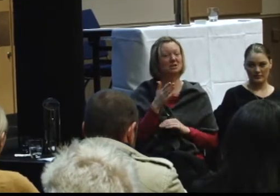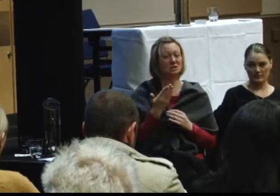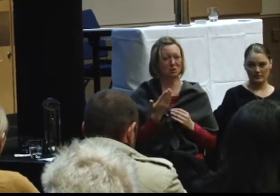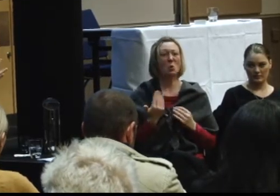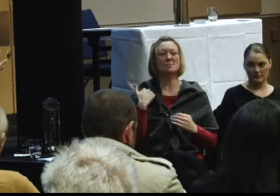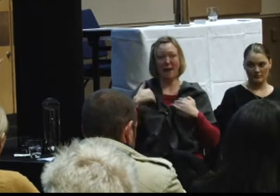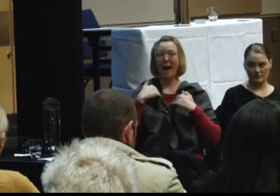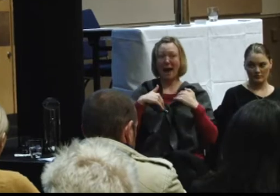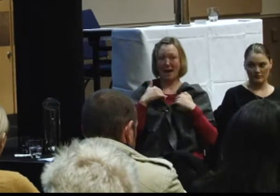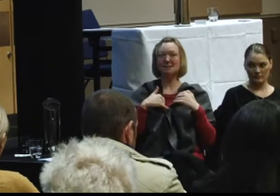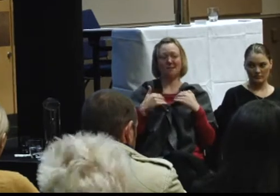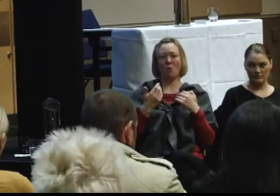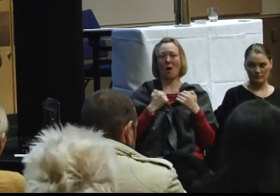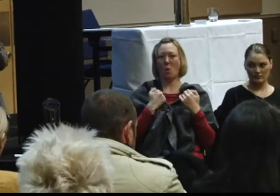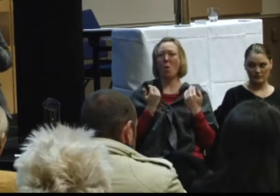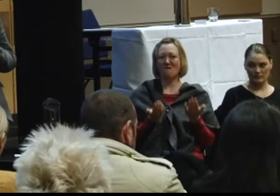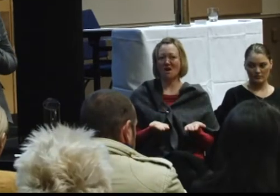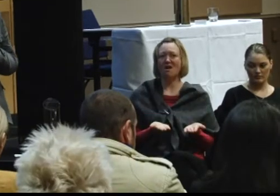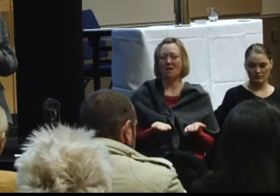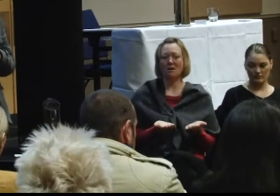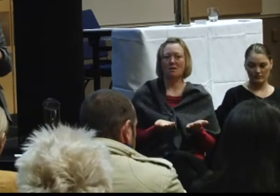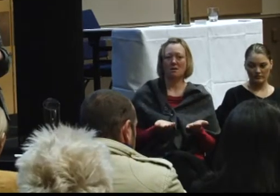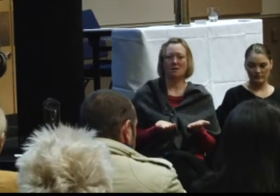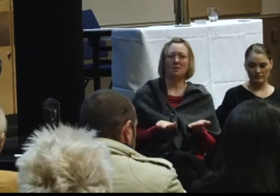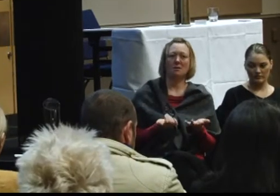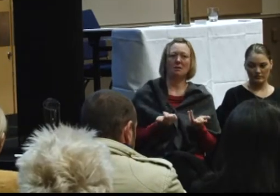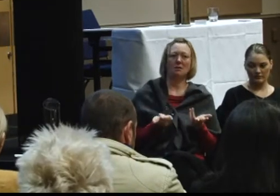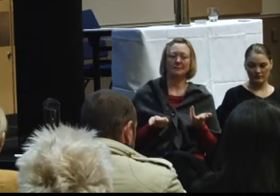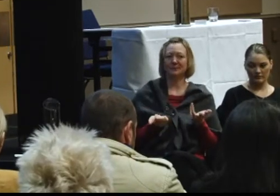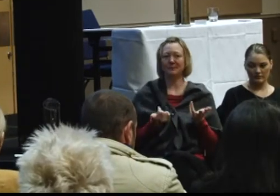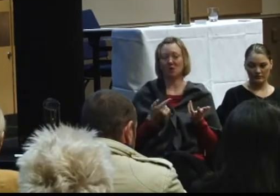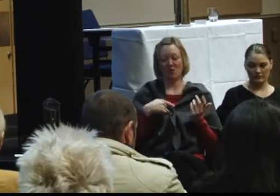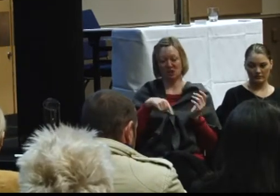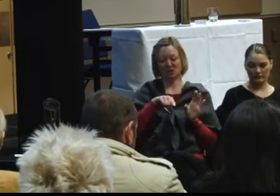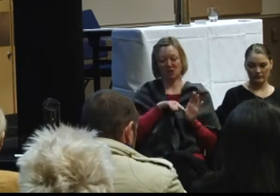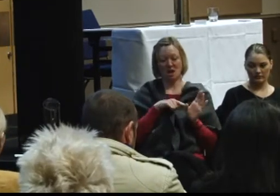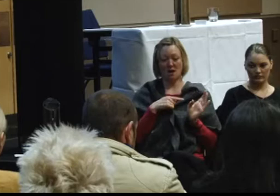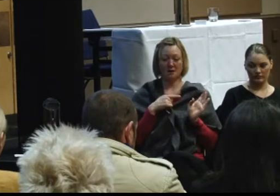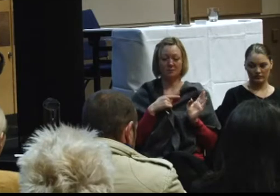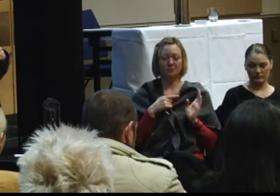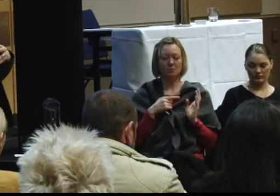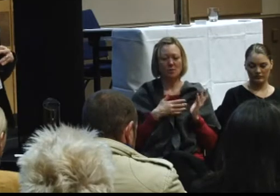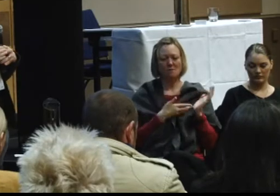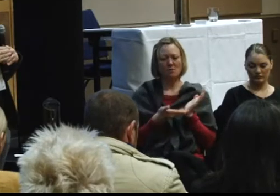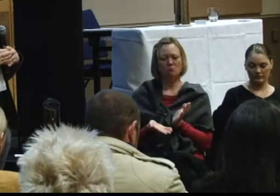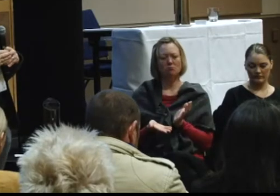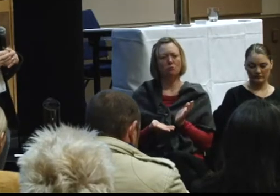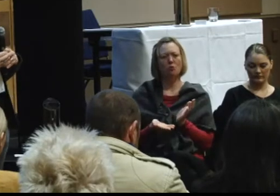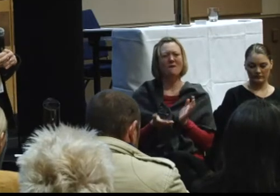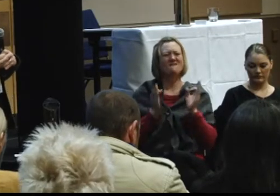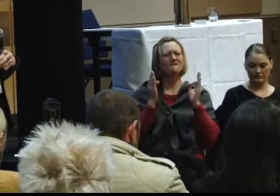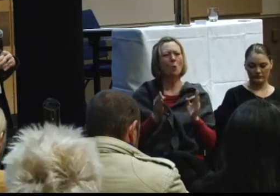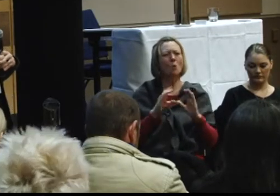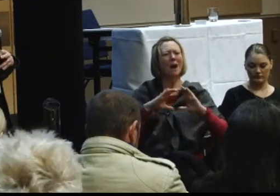for what we actually offer. And one of the things that we've brought in this year is we've introduced formal class